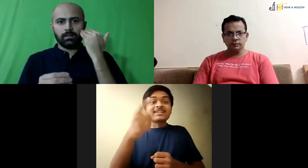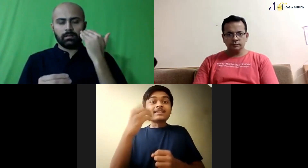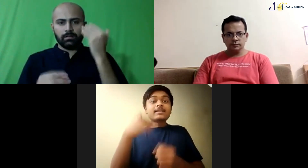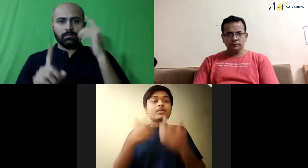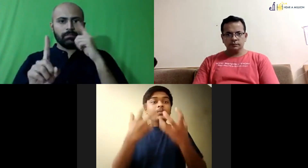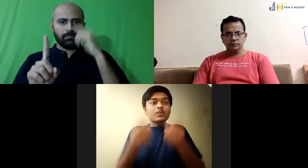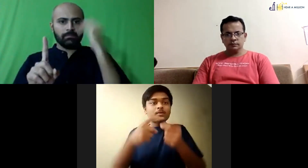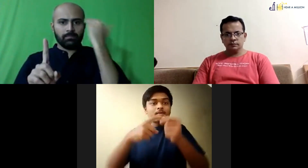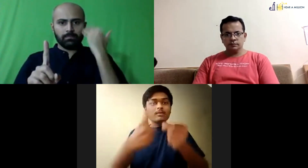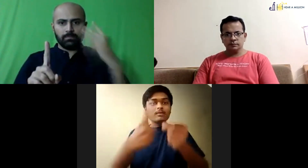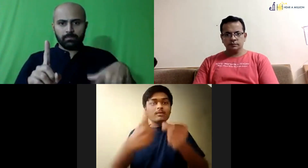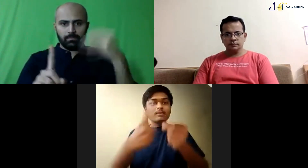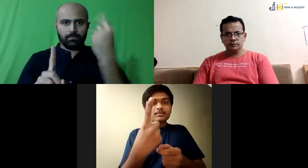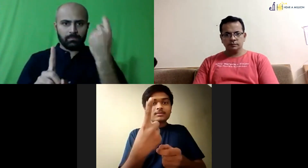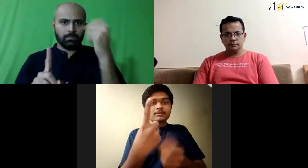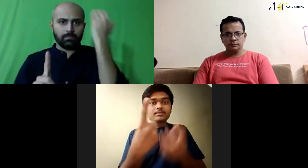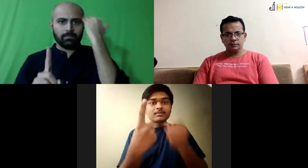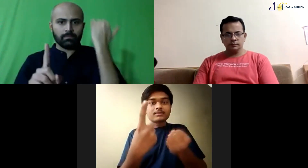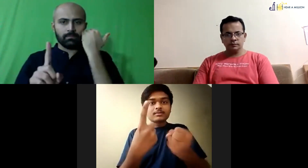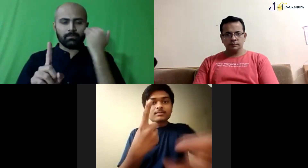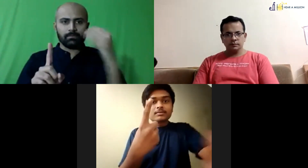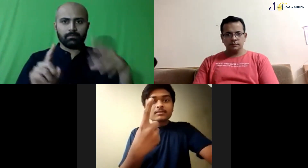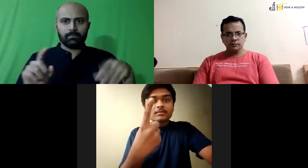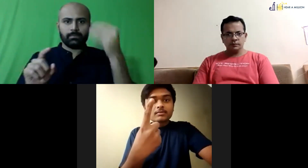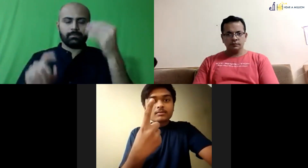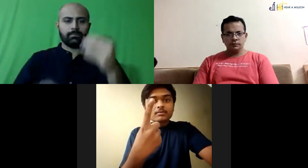Can we have Ravneet, please? I wanted to ask her.